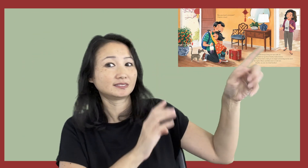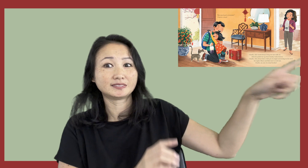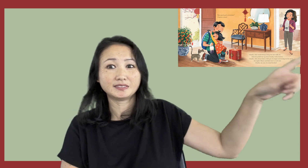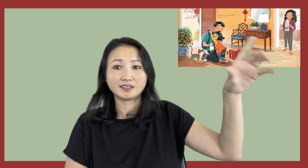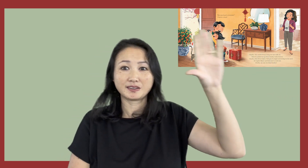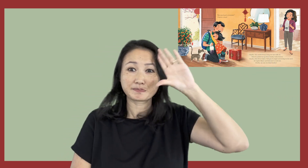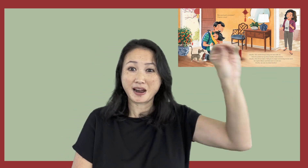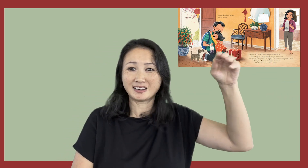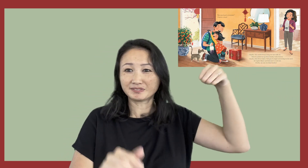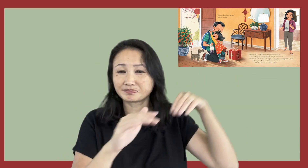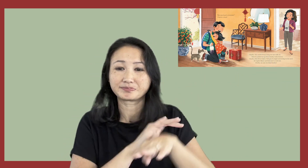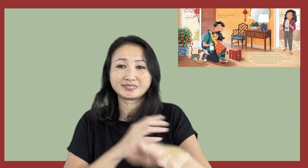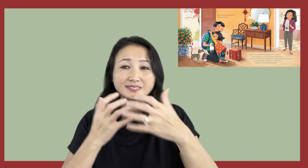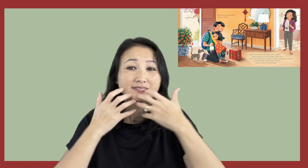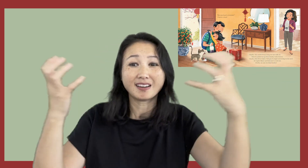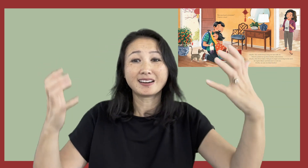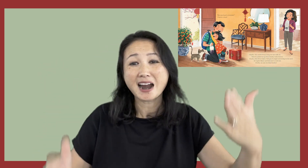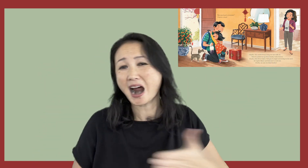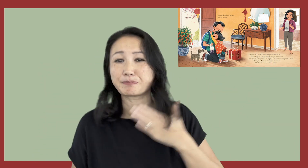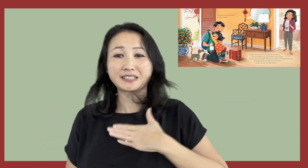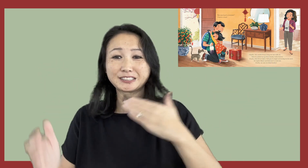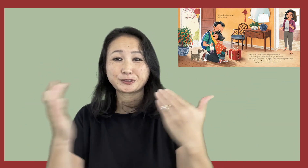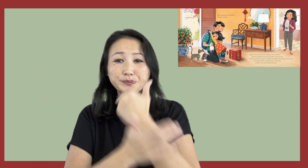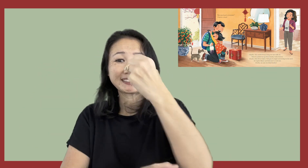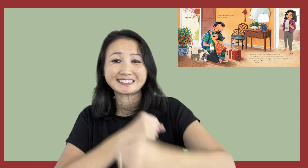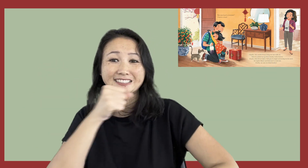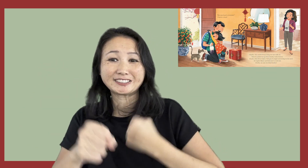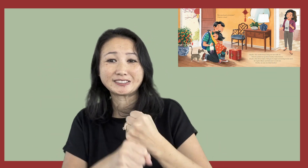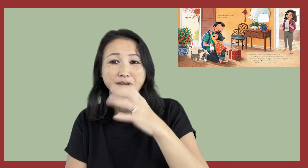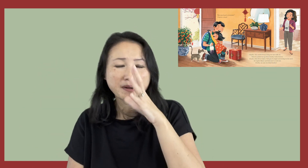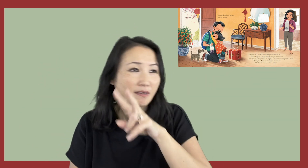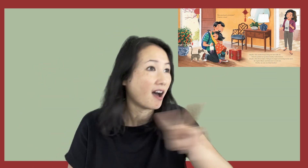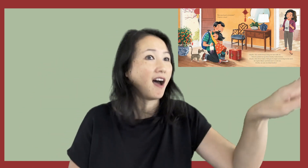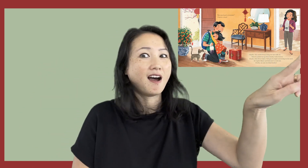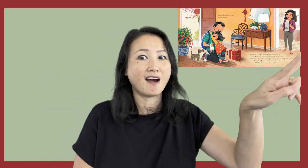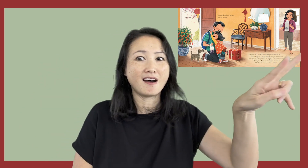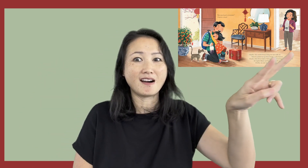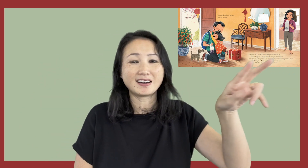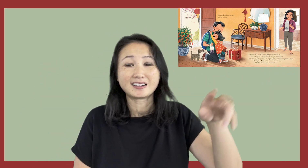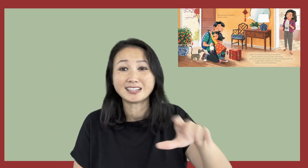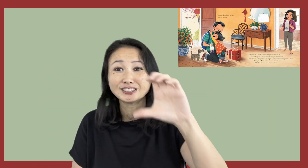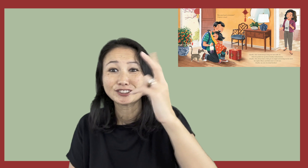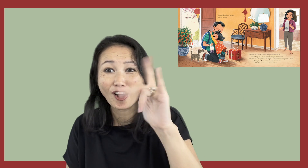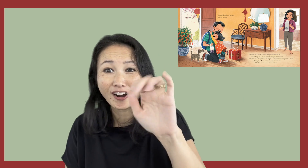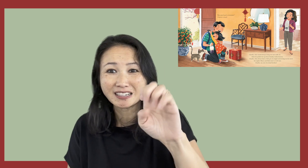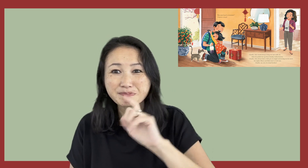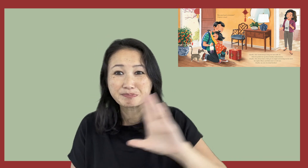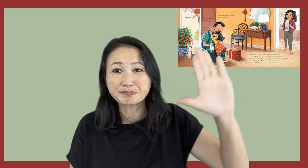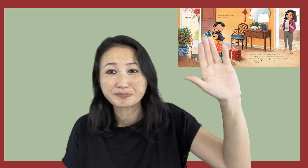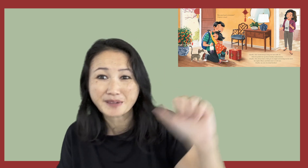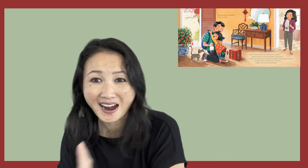The door opened wide and a man came in shouting, "Happy New Year!" We looked over.